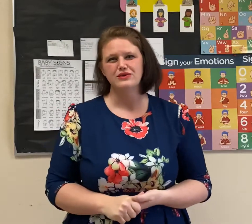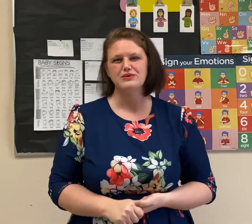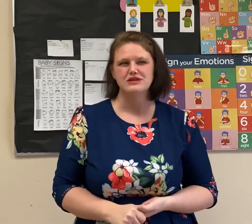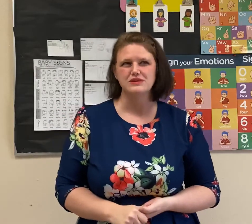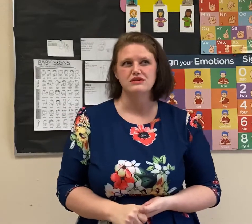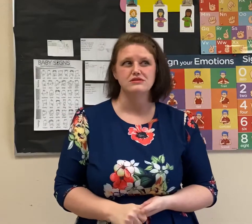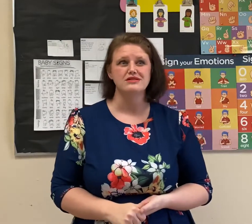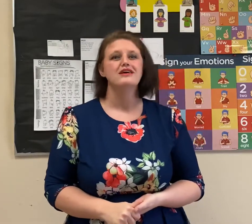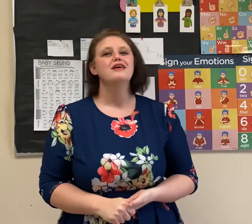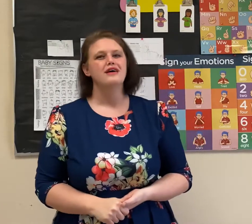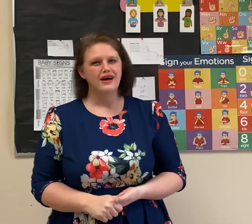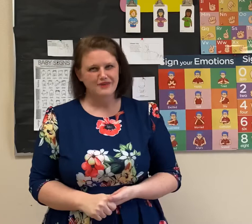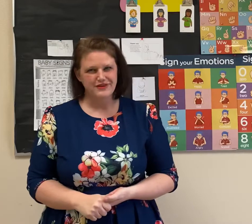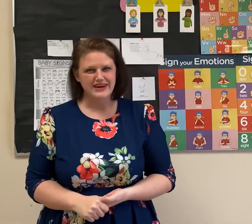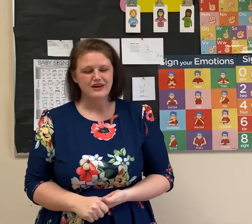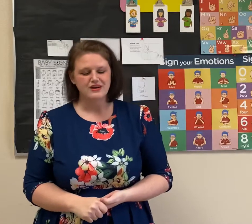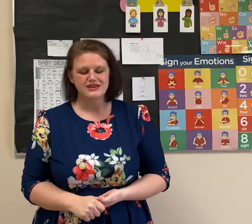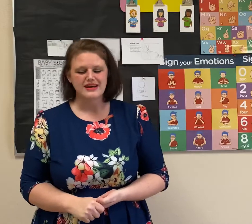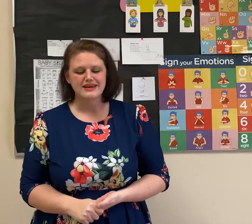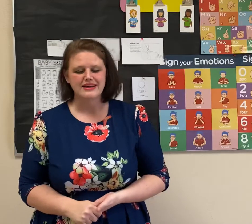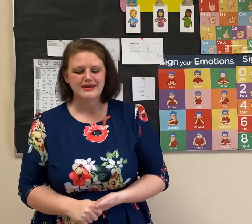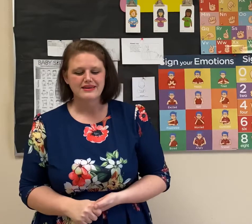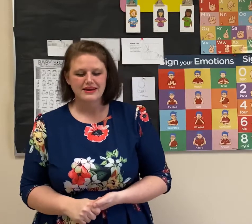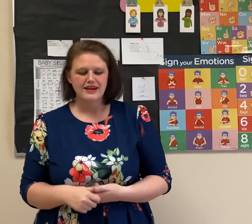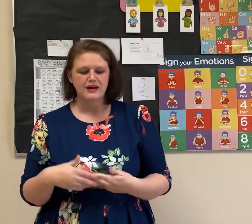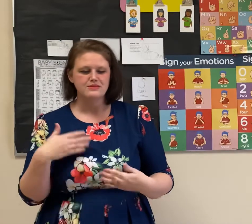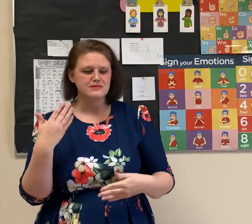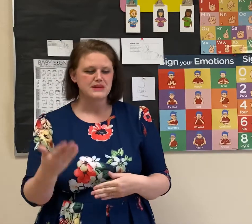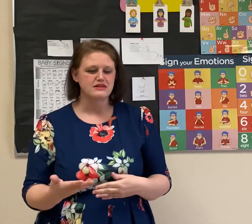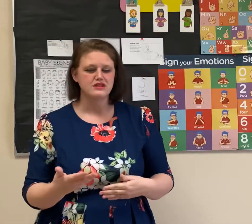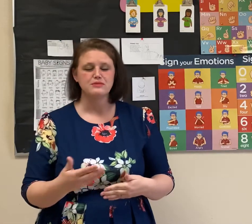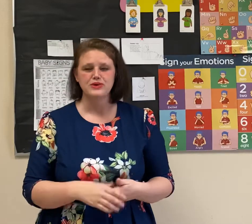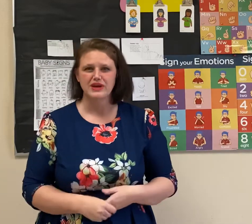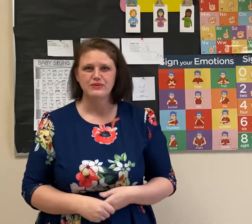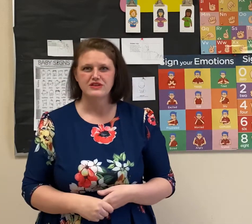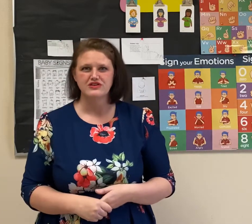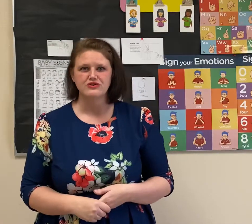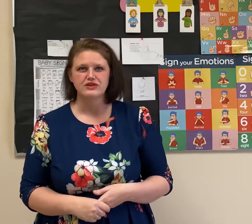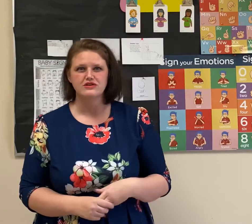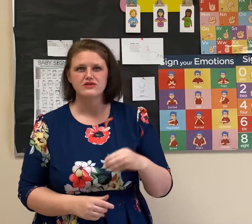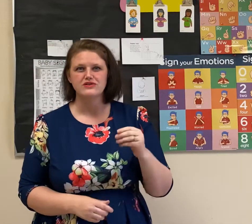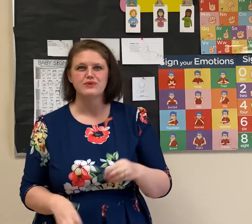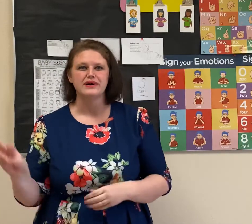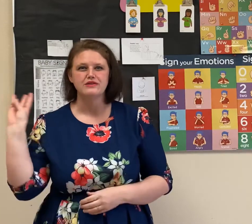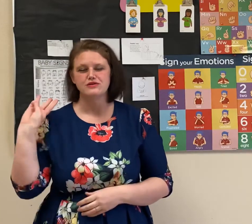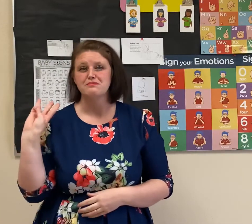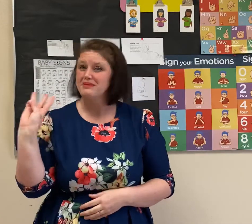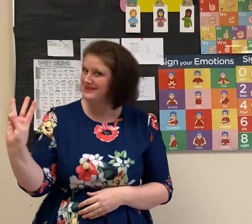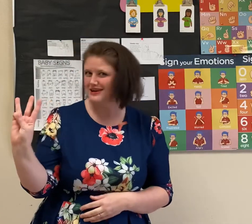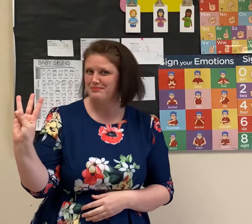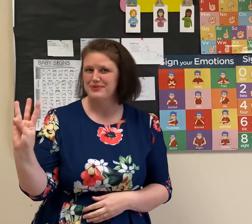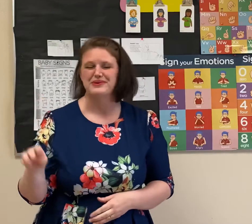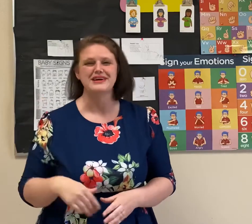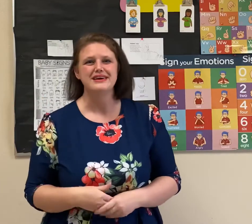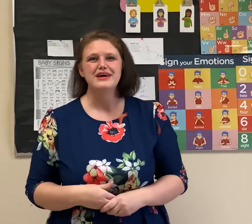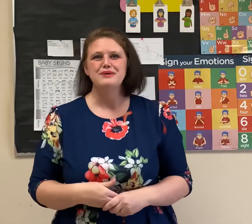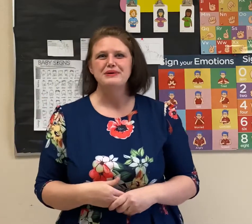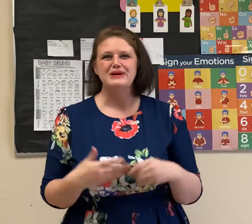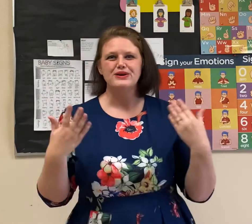we use every day, all day, and it helps me to communicate with the children. So that's why those are my top 3. But your top